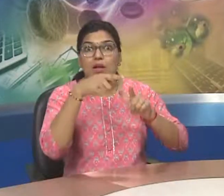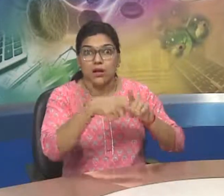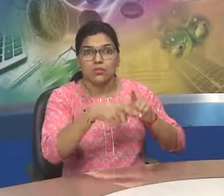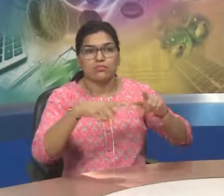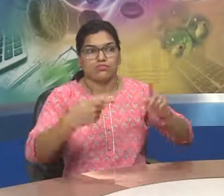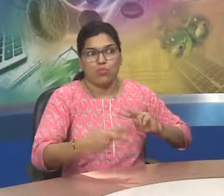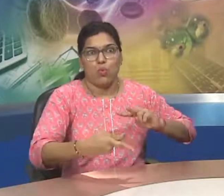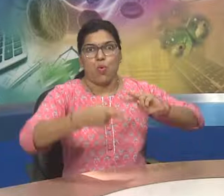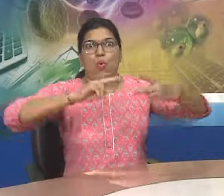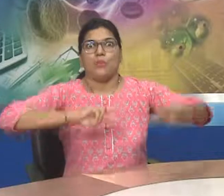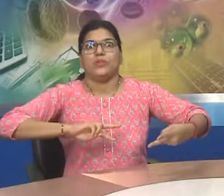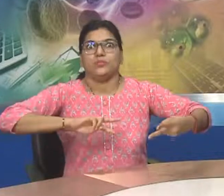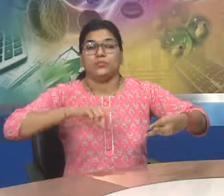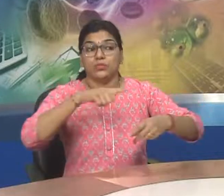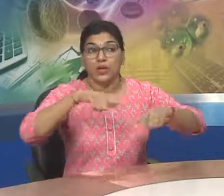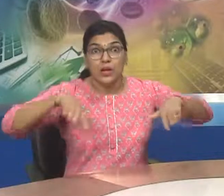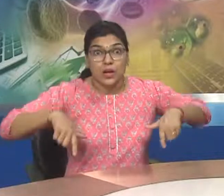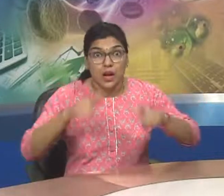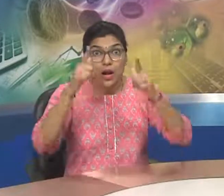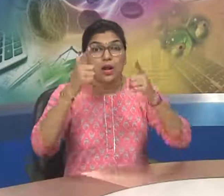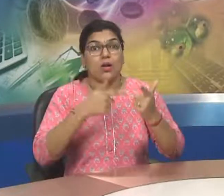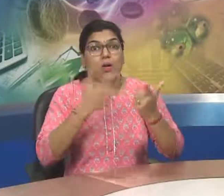For plants, it's